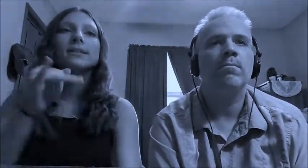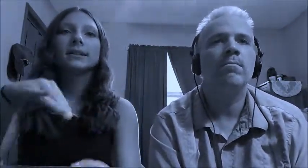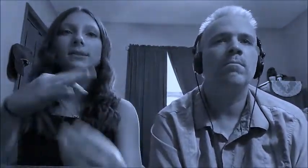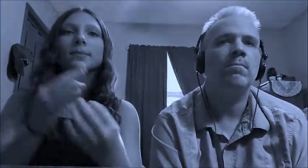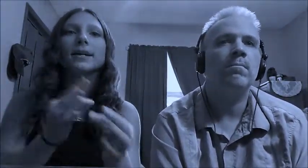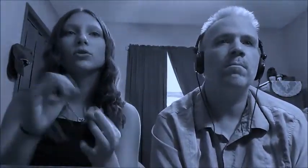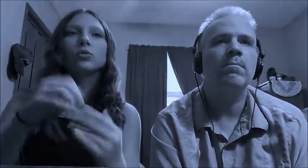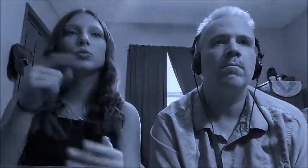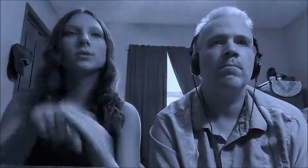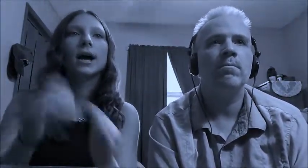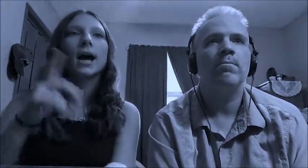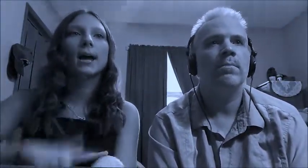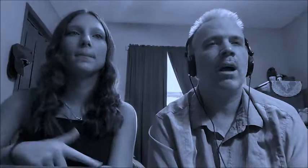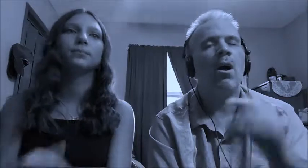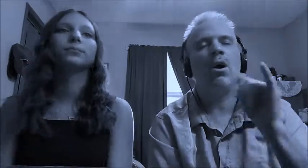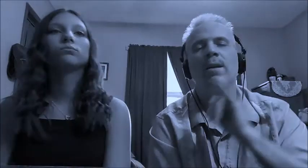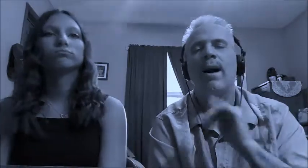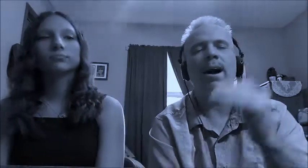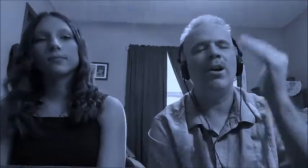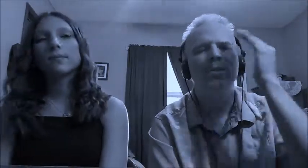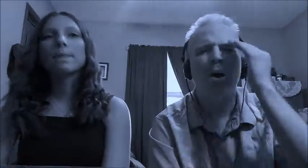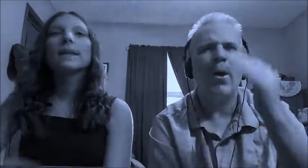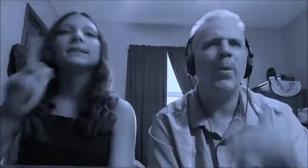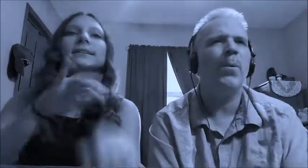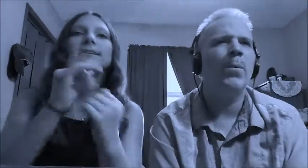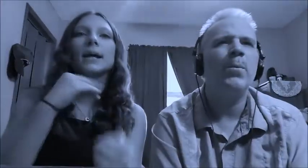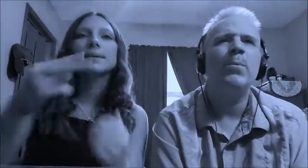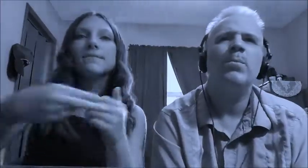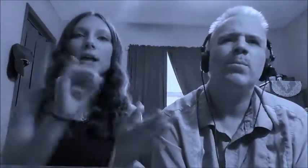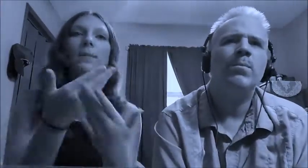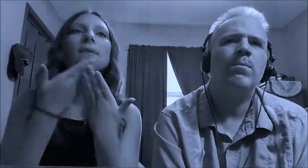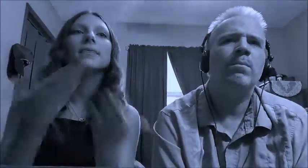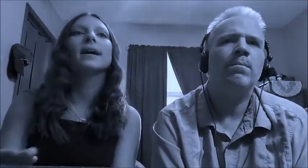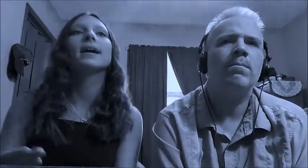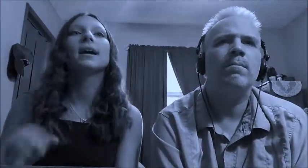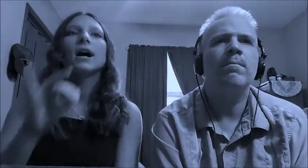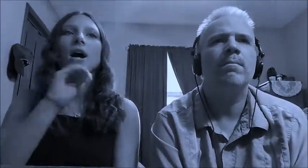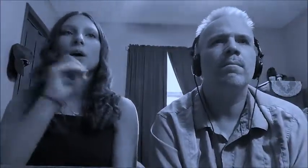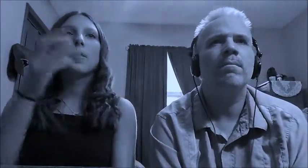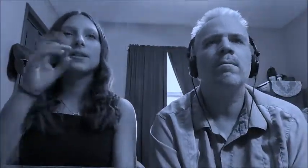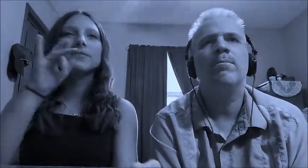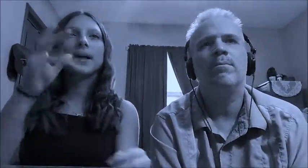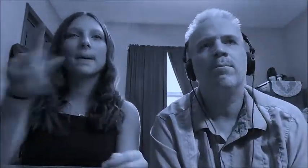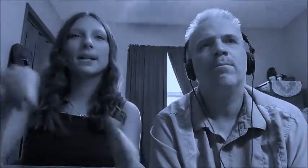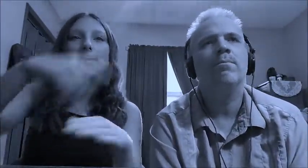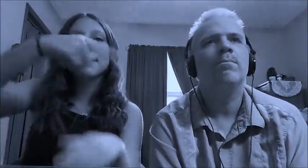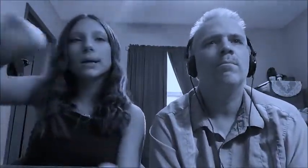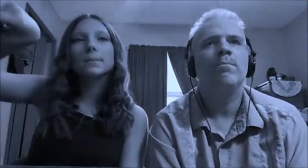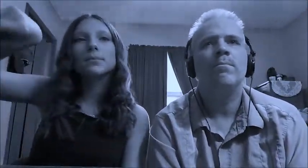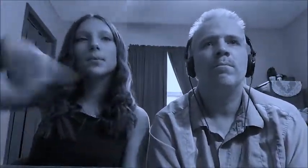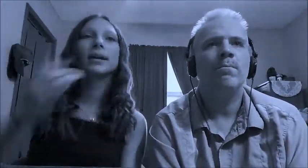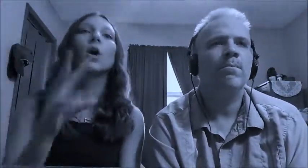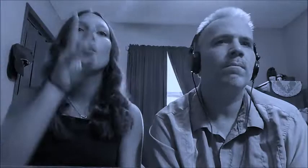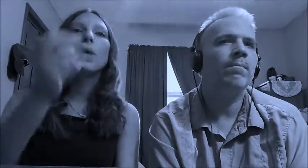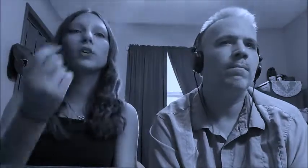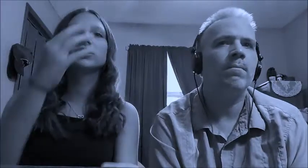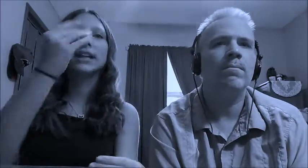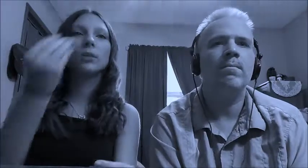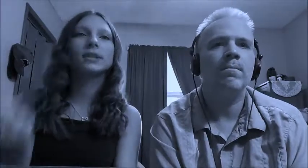try to explain in due time All I know, time is a valuable thing Watch it fly by as the pendulum swings Watch it